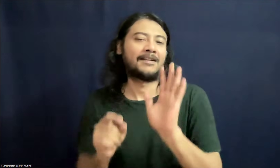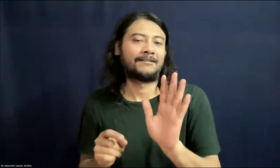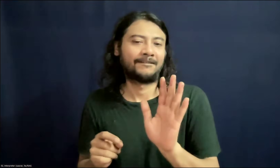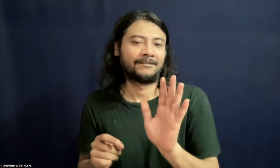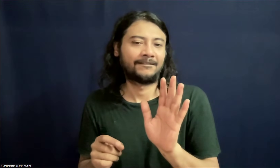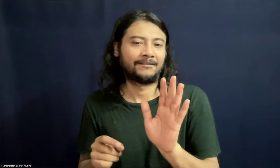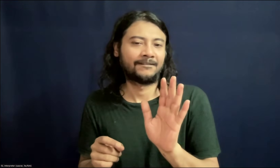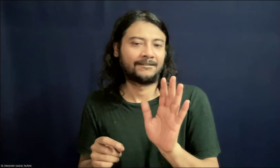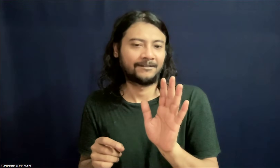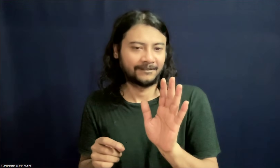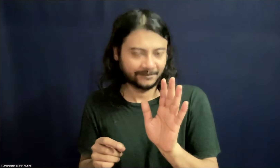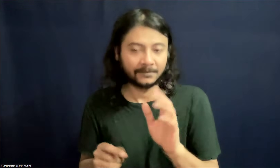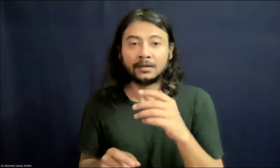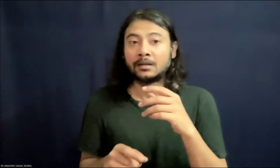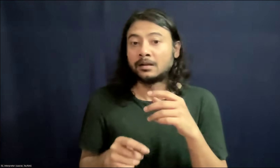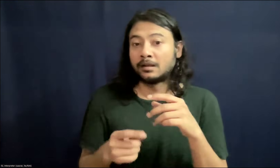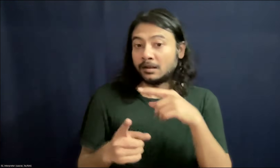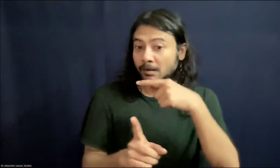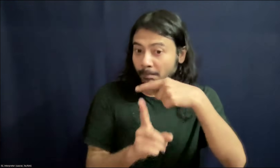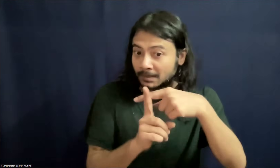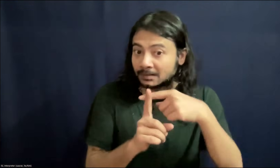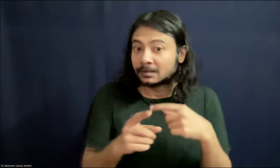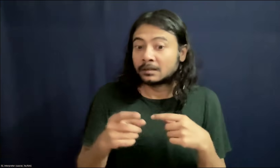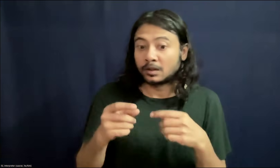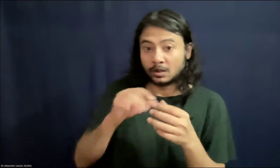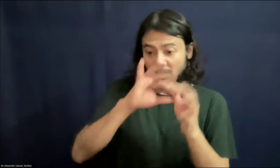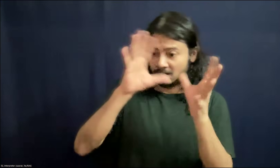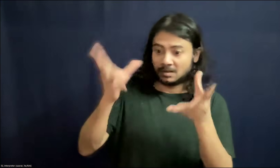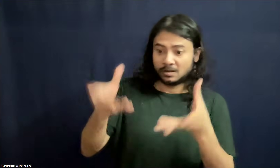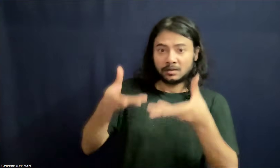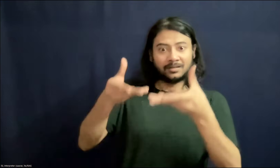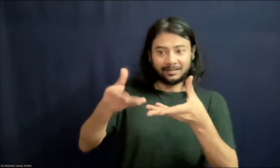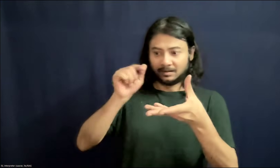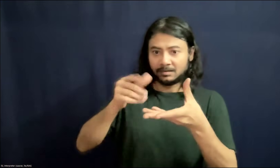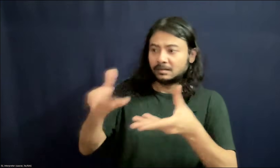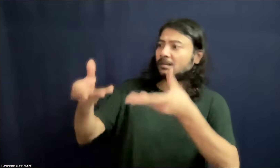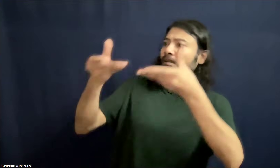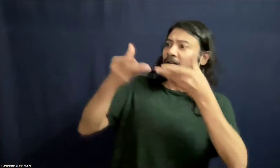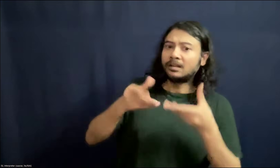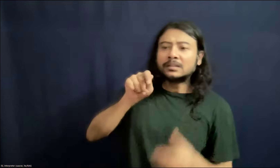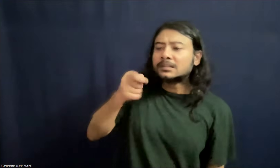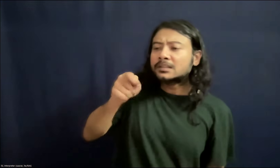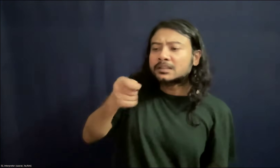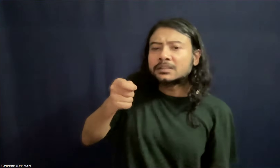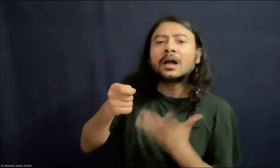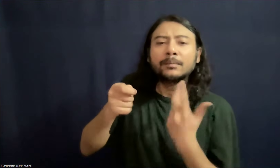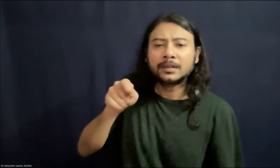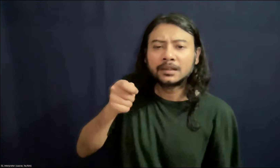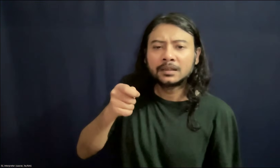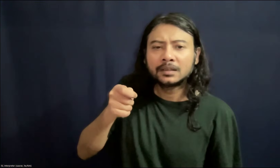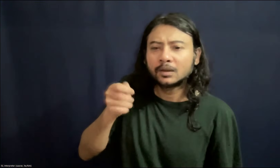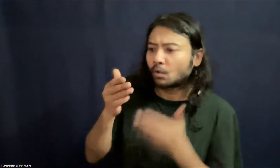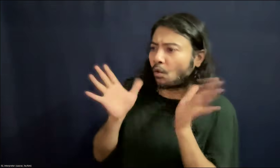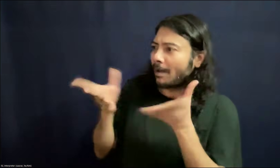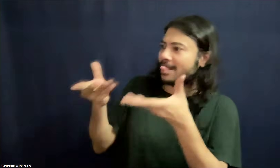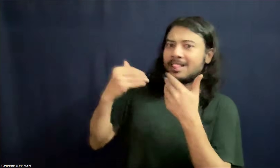knowledge is becoming sinless. Because when we are sinful, which means